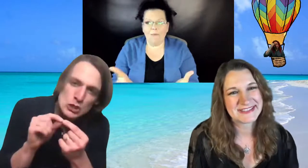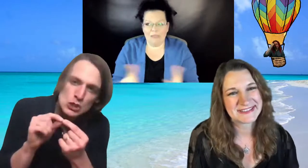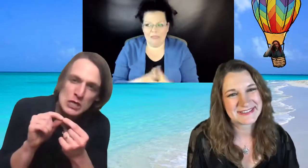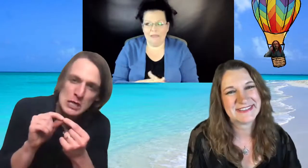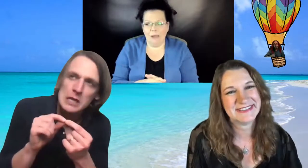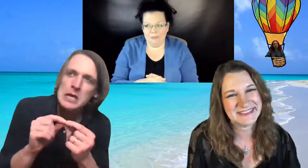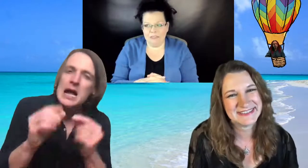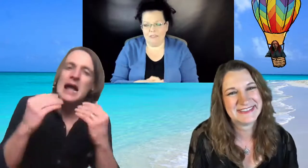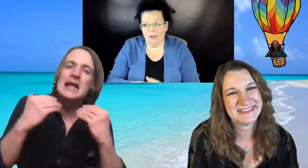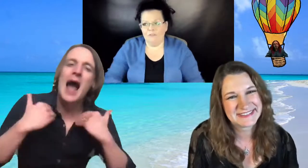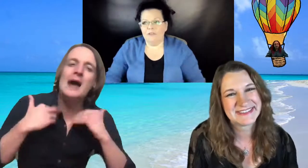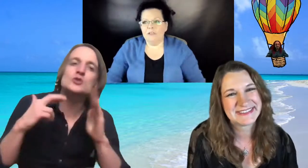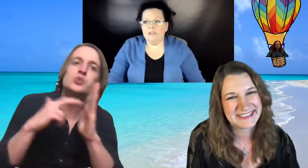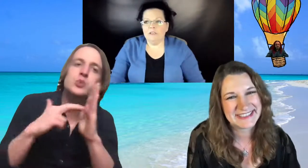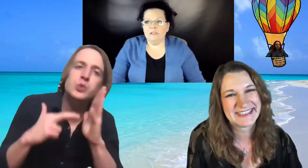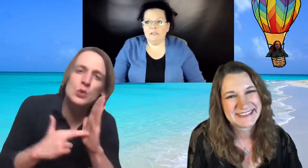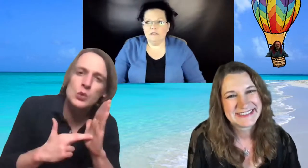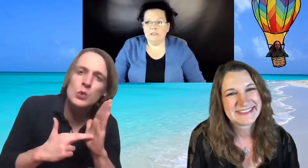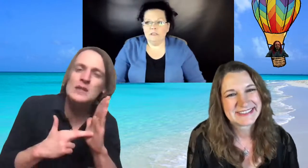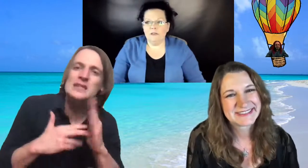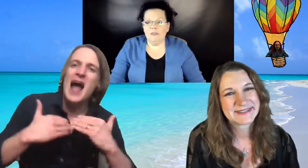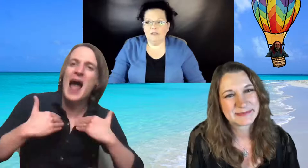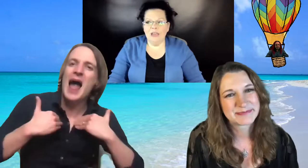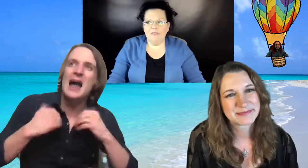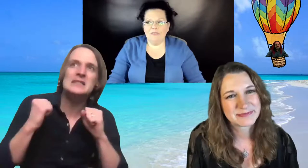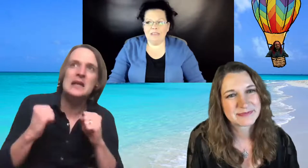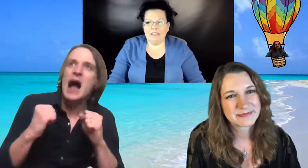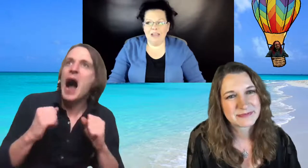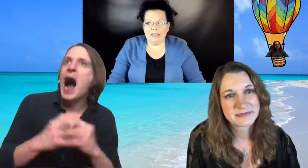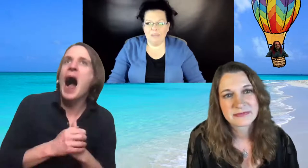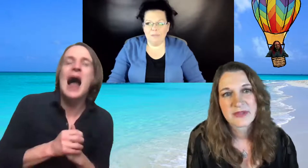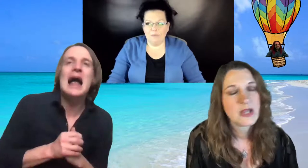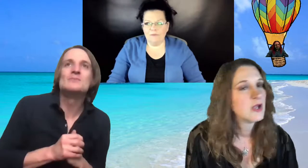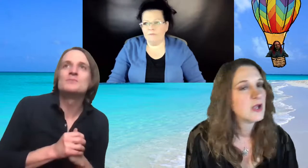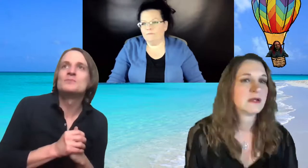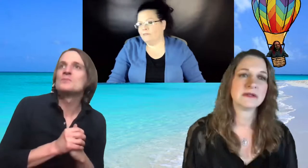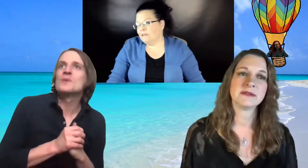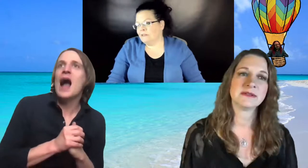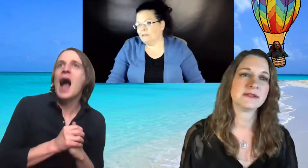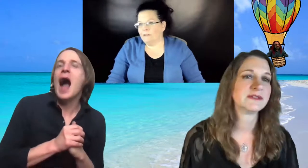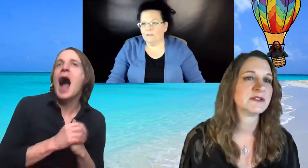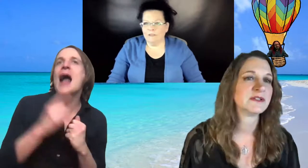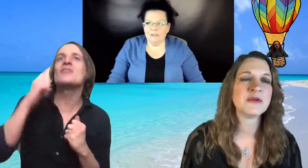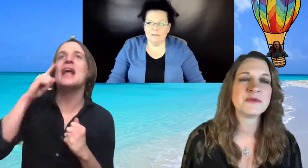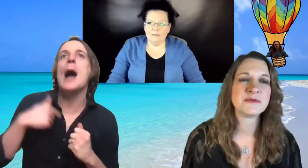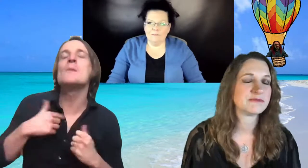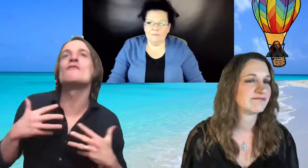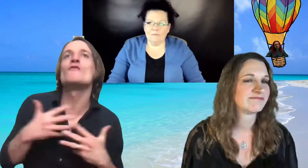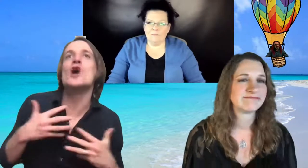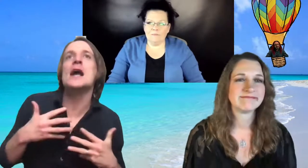acting. Comedy stuff. Yeah. You have to have the exact type of...